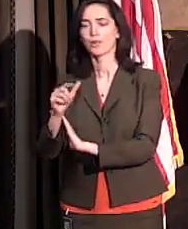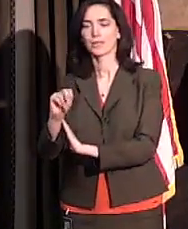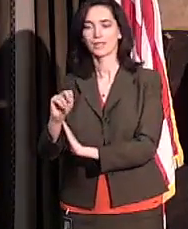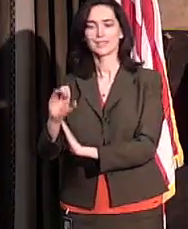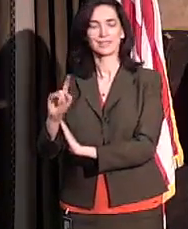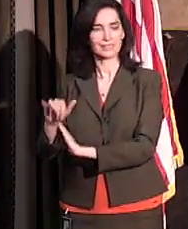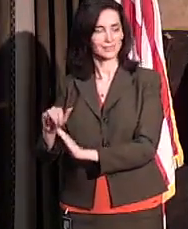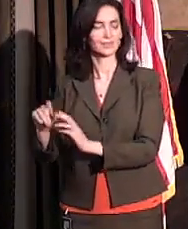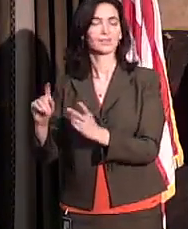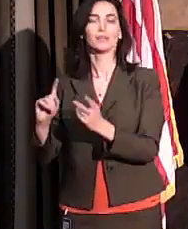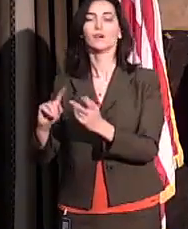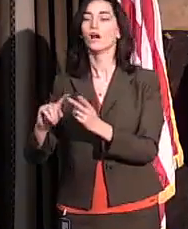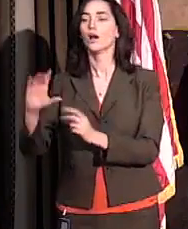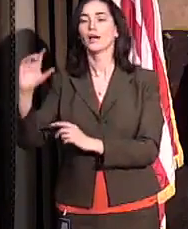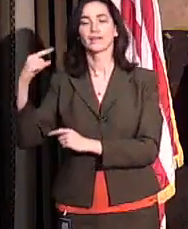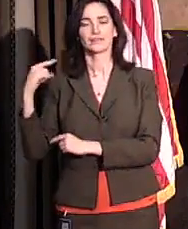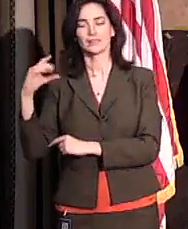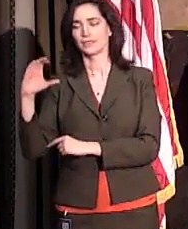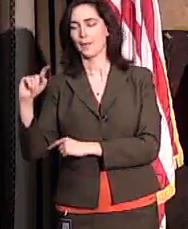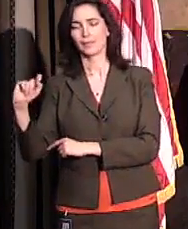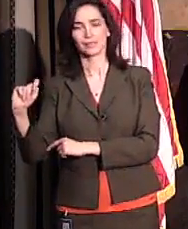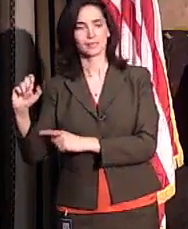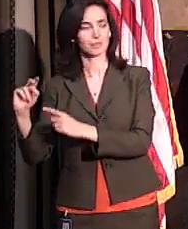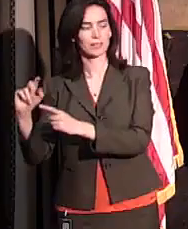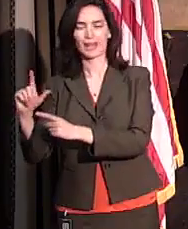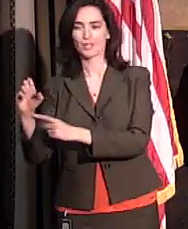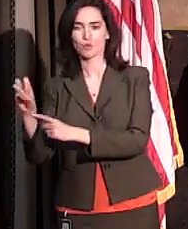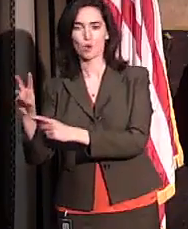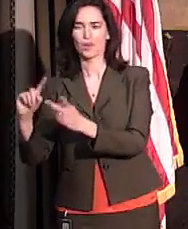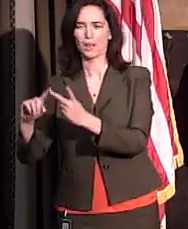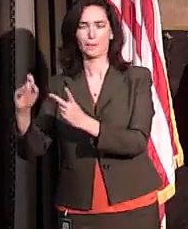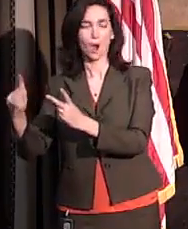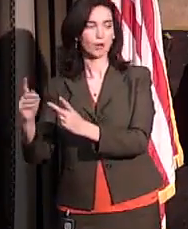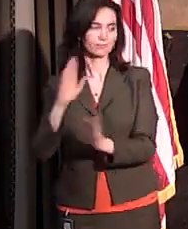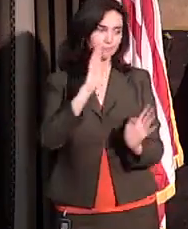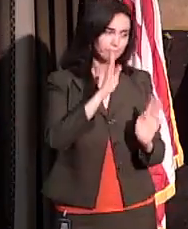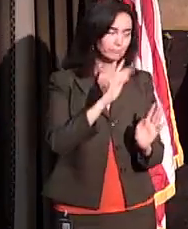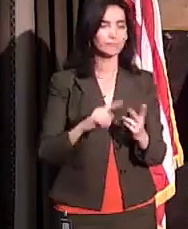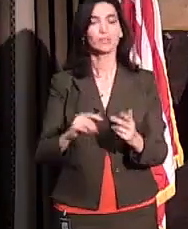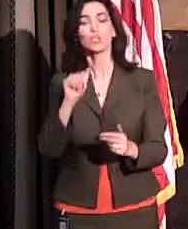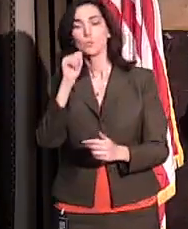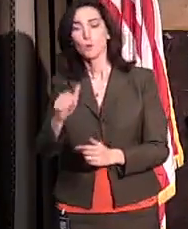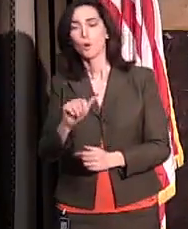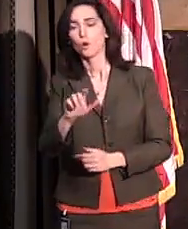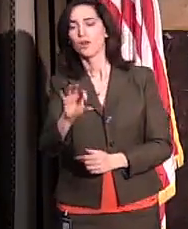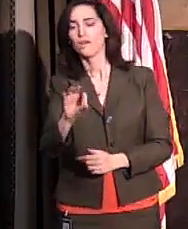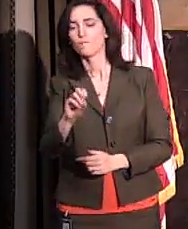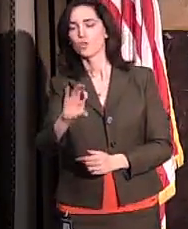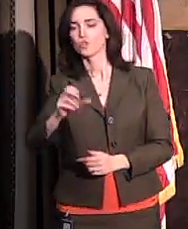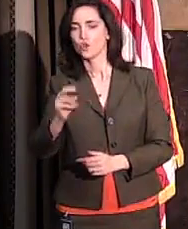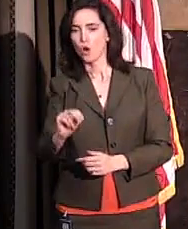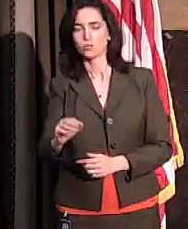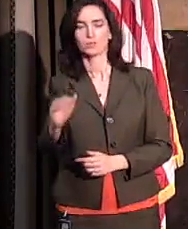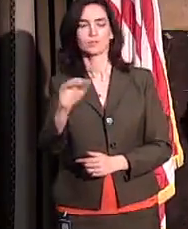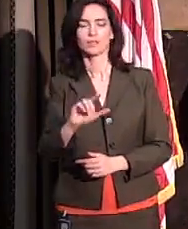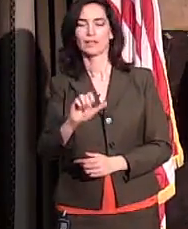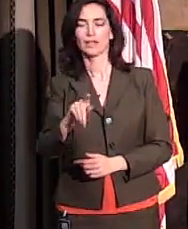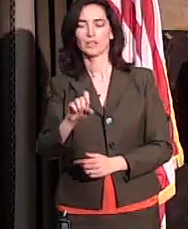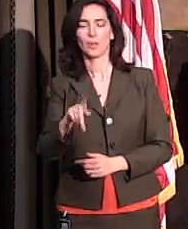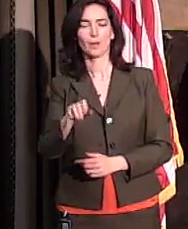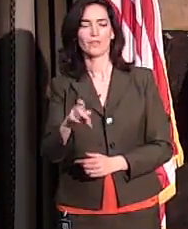send their regards. I'll be in Fouchon tomorrow, in Lake Providence, St. Joseph, and Vidalia next